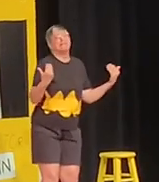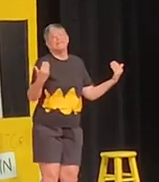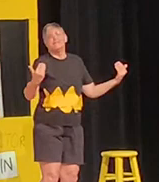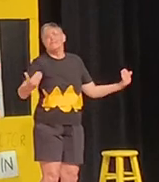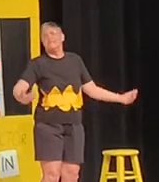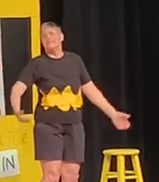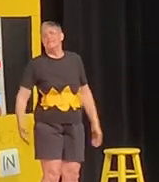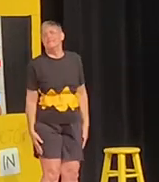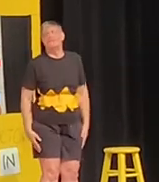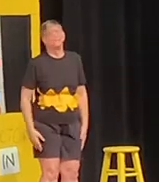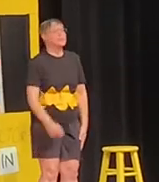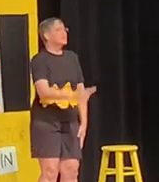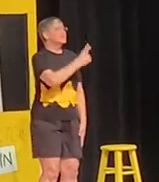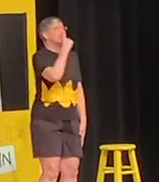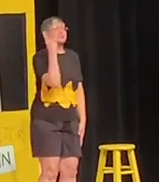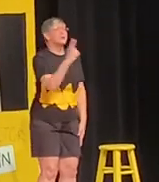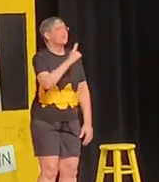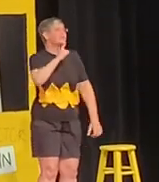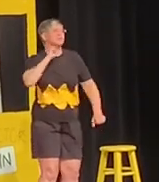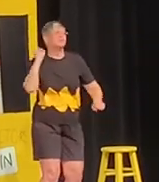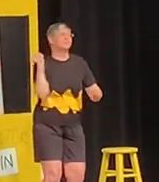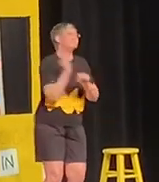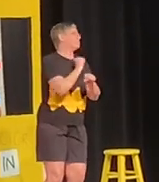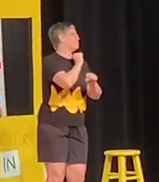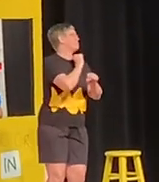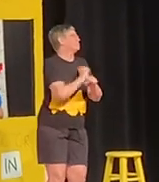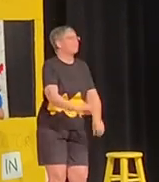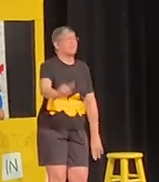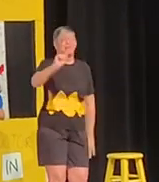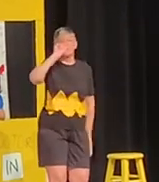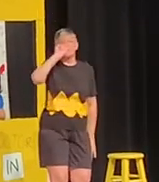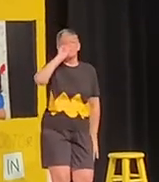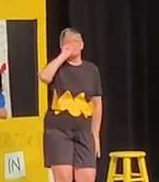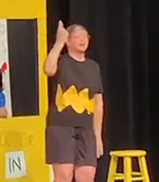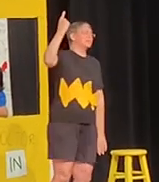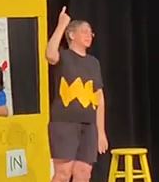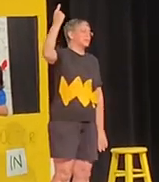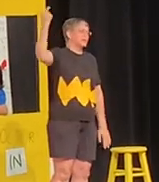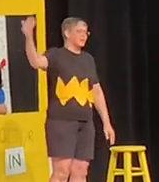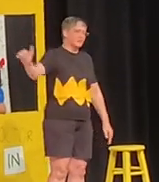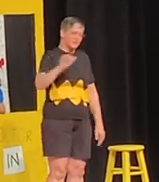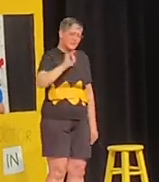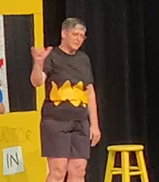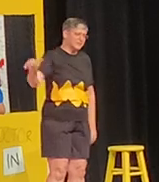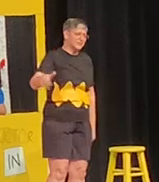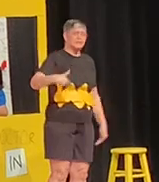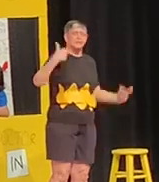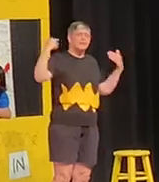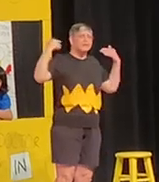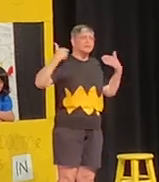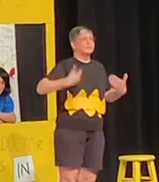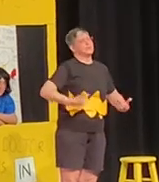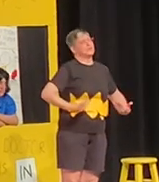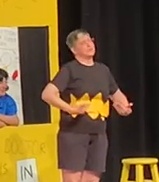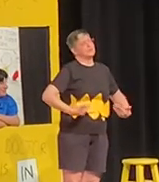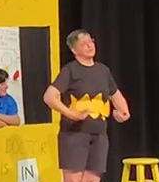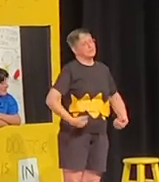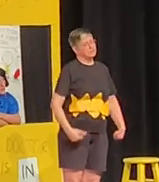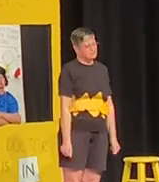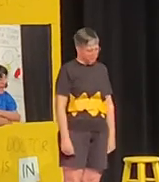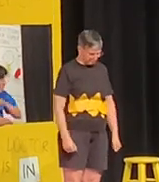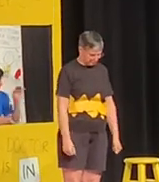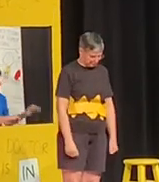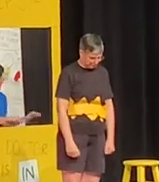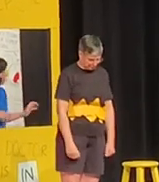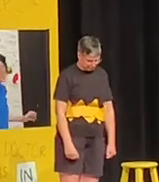be one small person as lonely, totally, ugly, long as me?